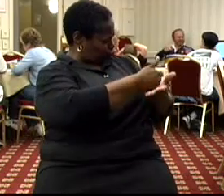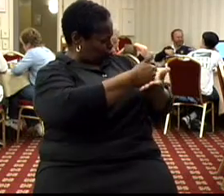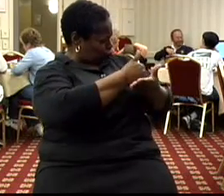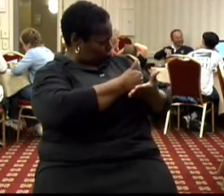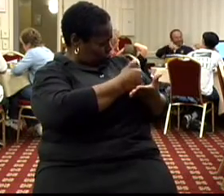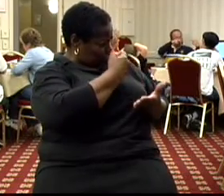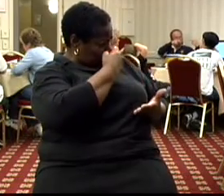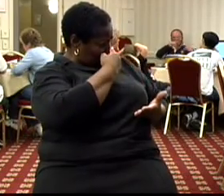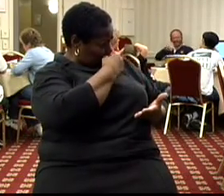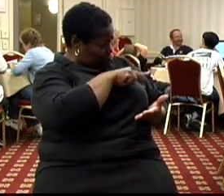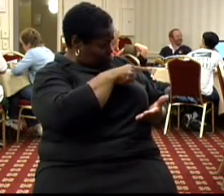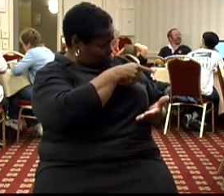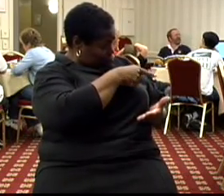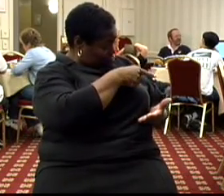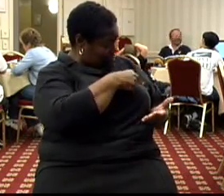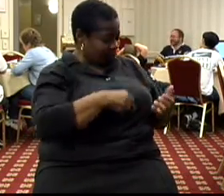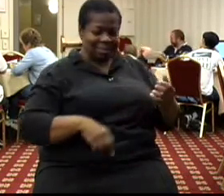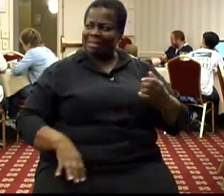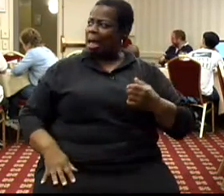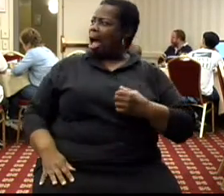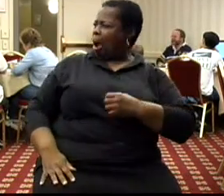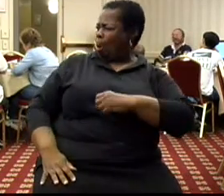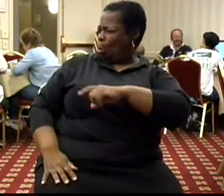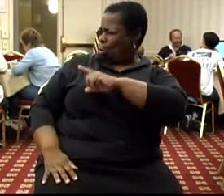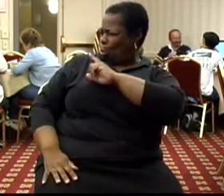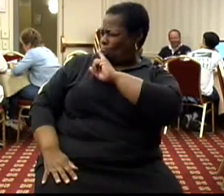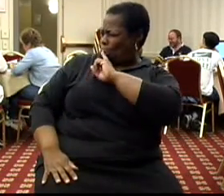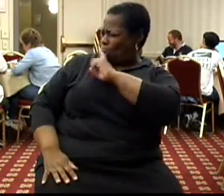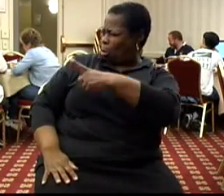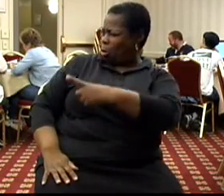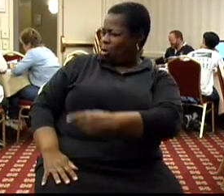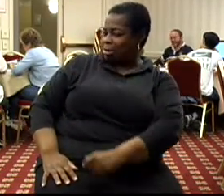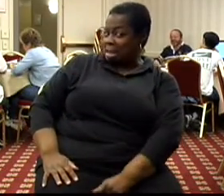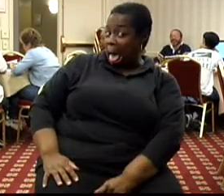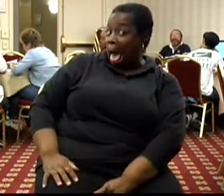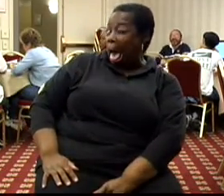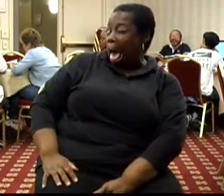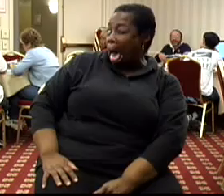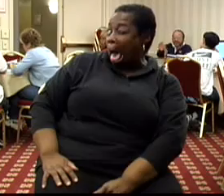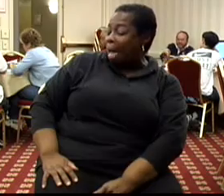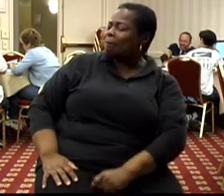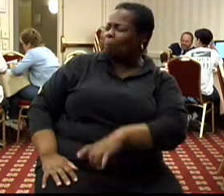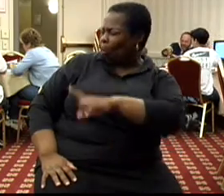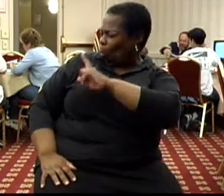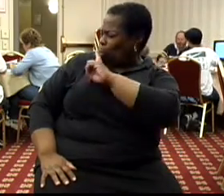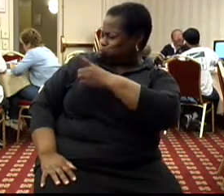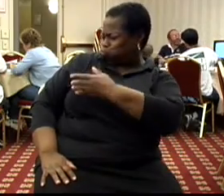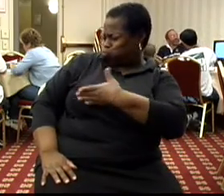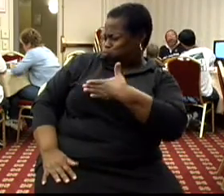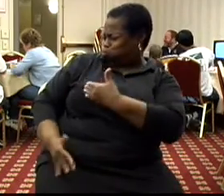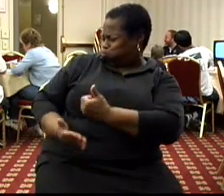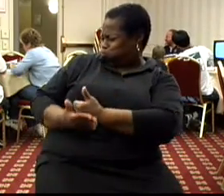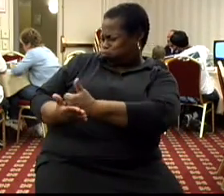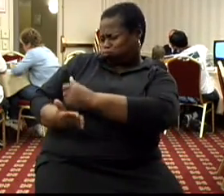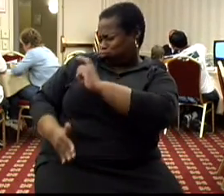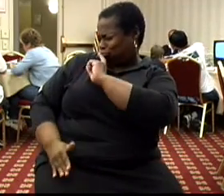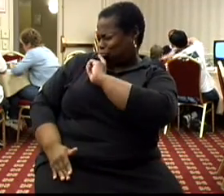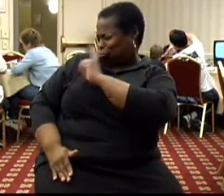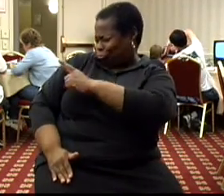"Would you mind giving me a hand?" "Oh, why, certainly I will." Wink, wink. "Certainly, I'll be glad to help you out."